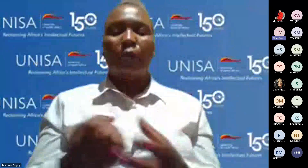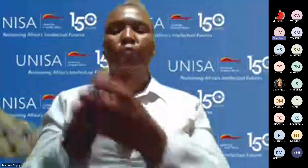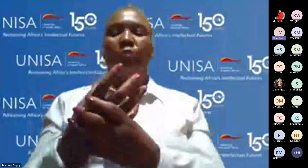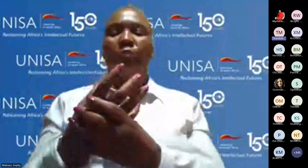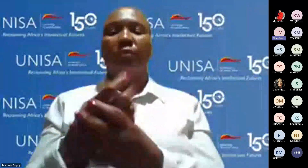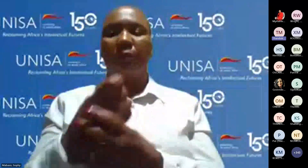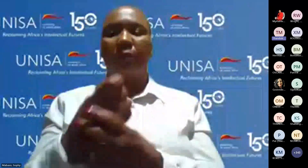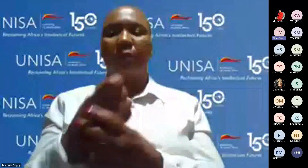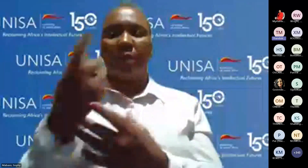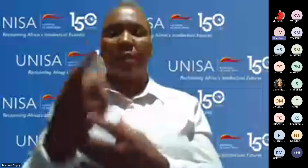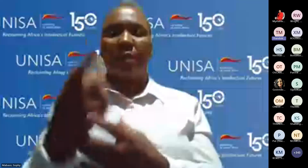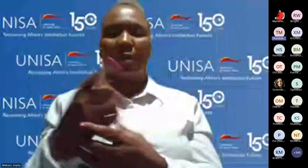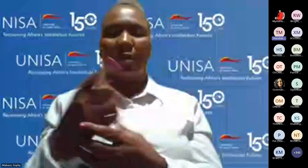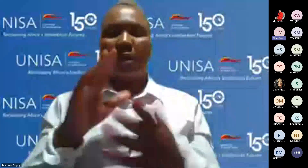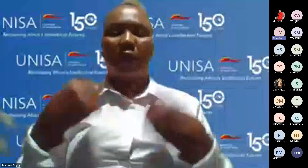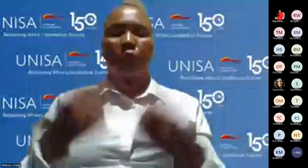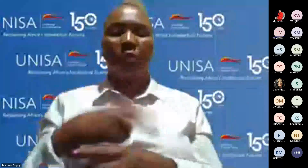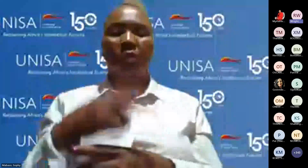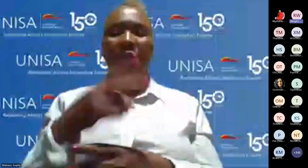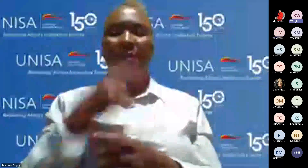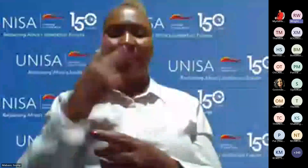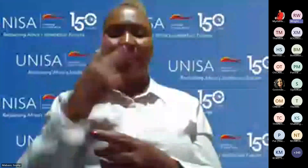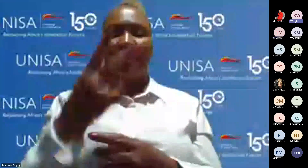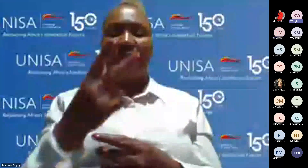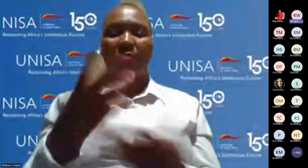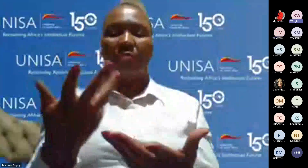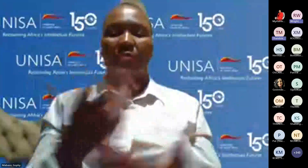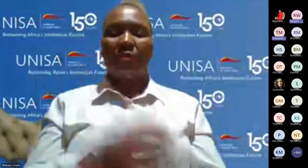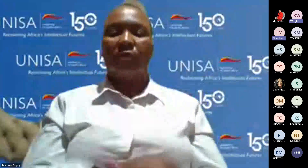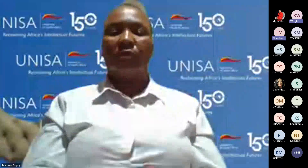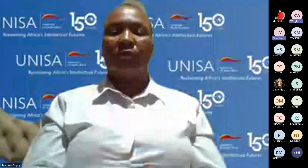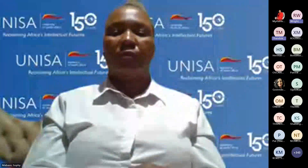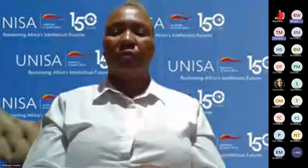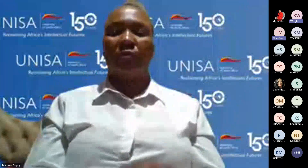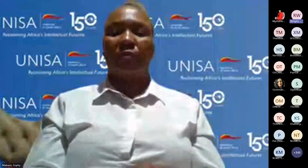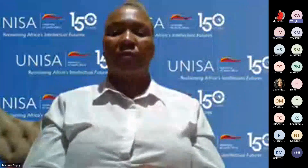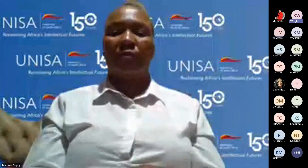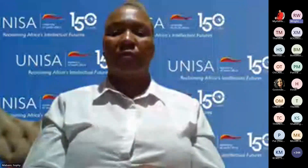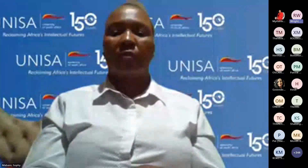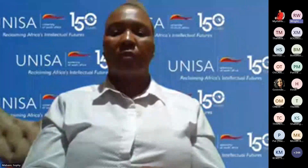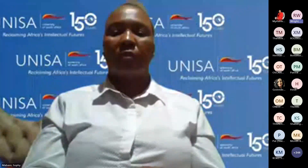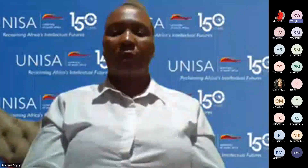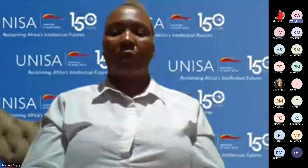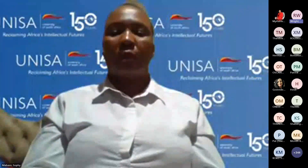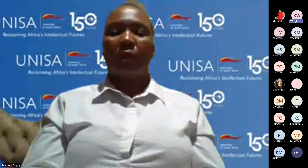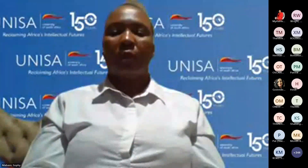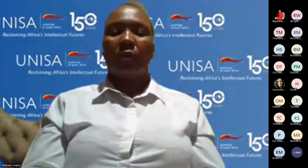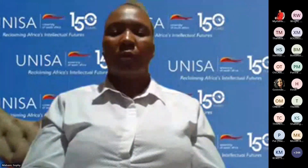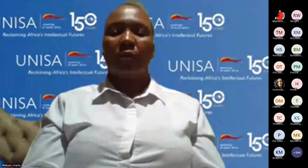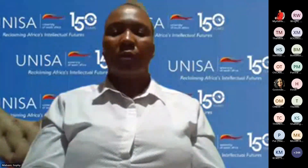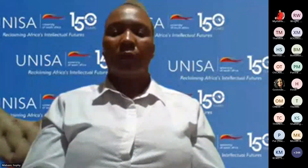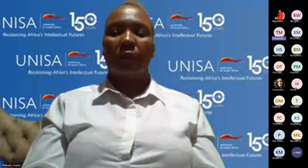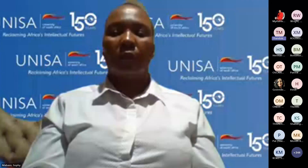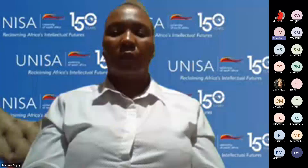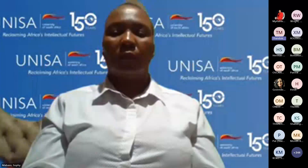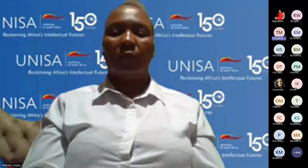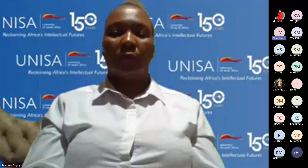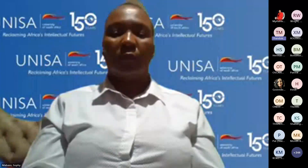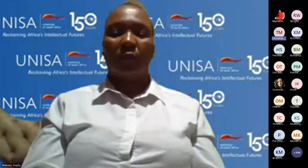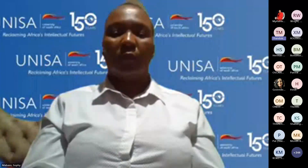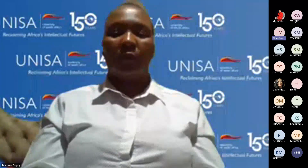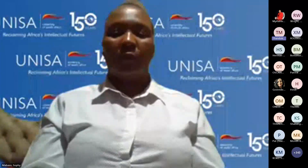I'm not going to be able to notice it. Yeah. No. So you should be now have everything good to go.